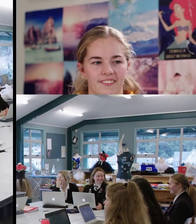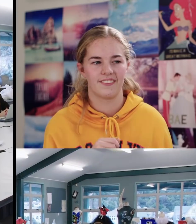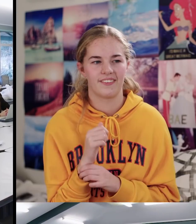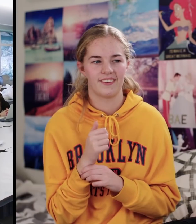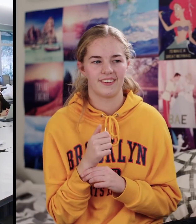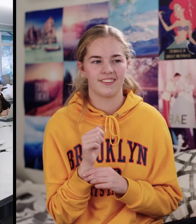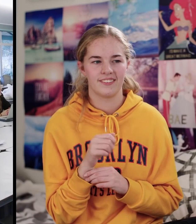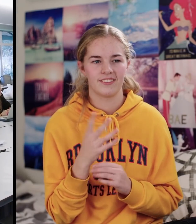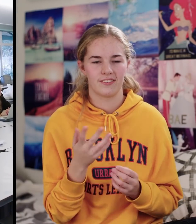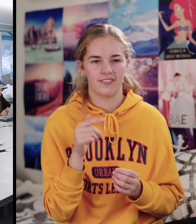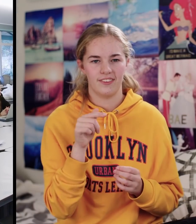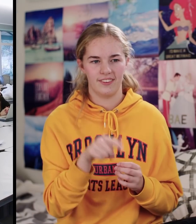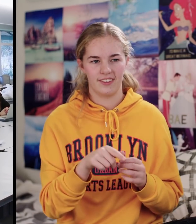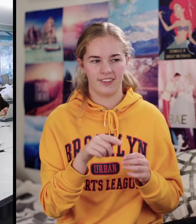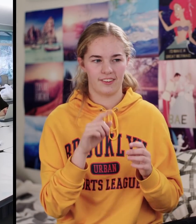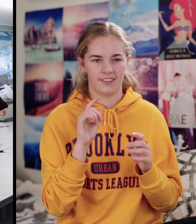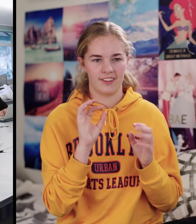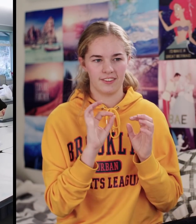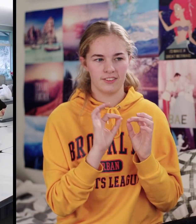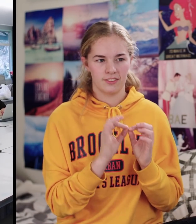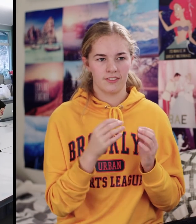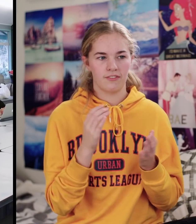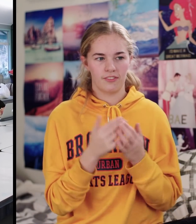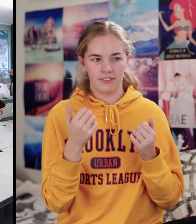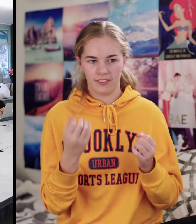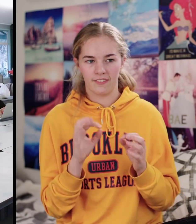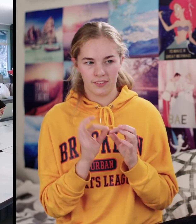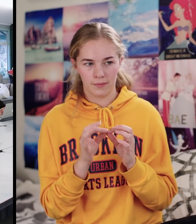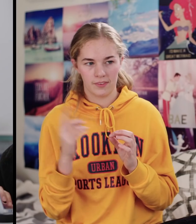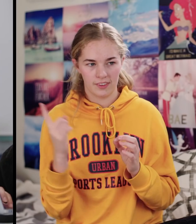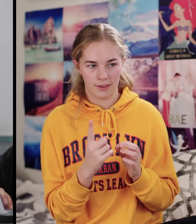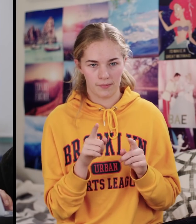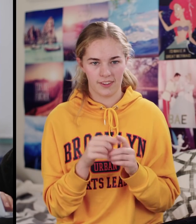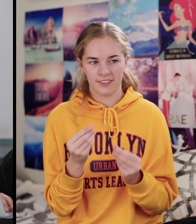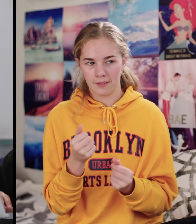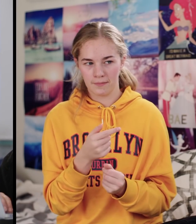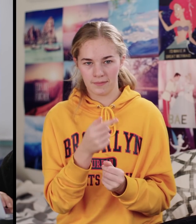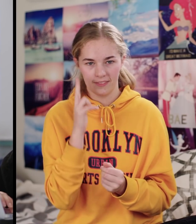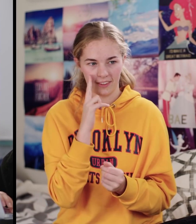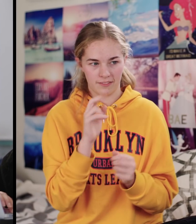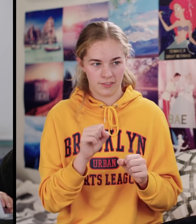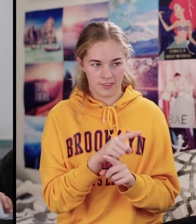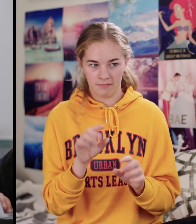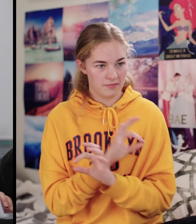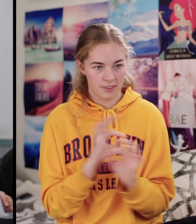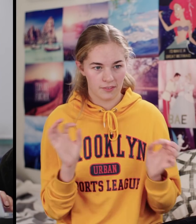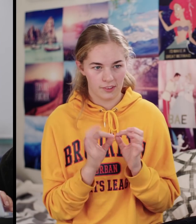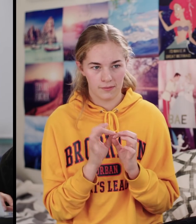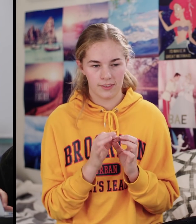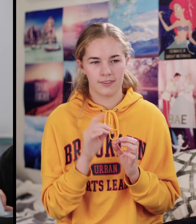So it's really good to have an interpreter. But I know a lot of deaf kids don't have one. So, of course,